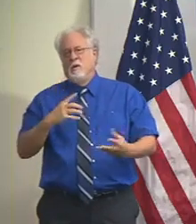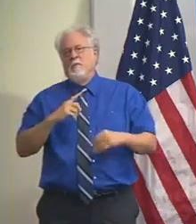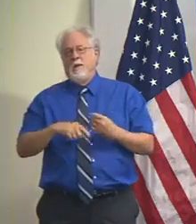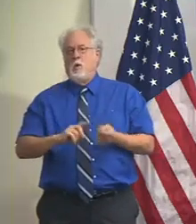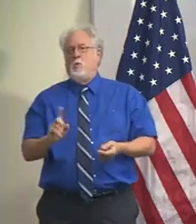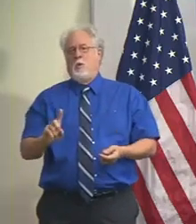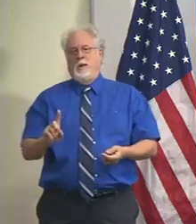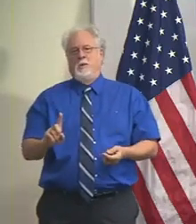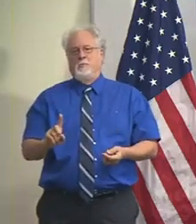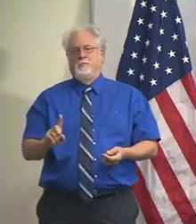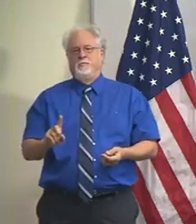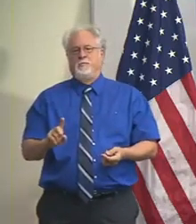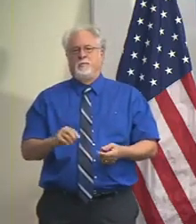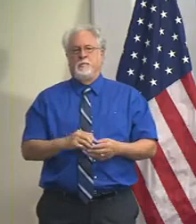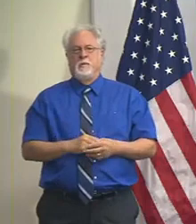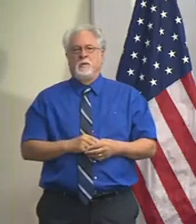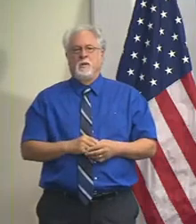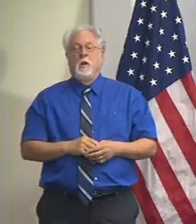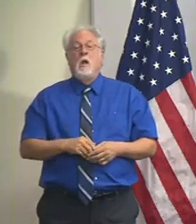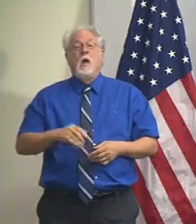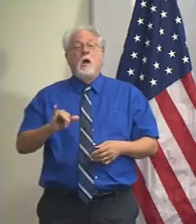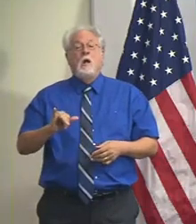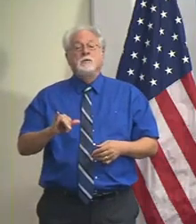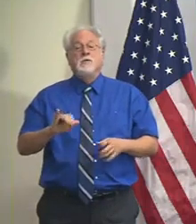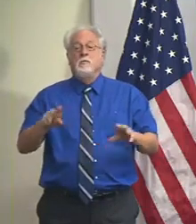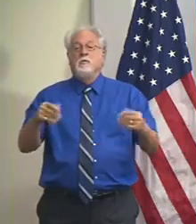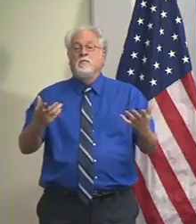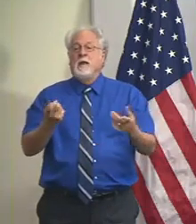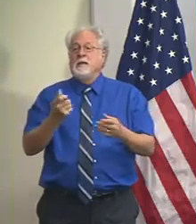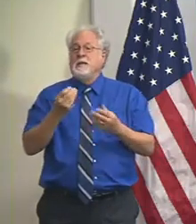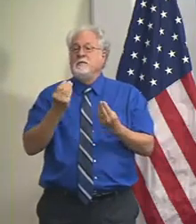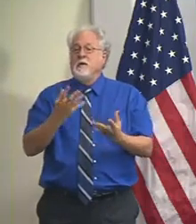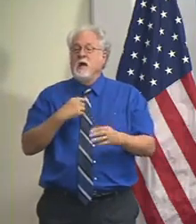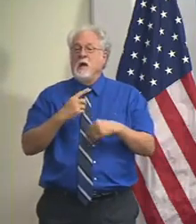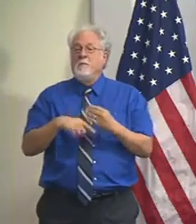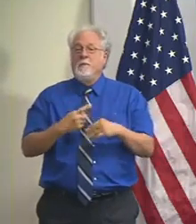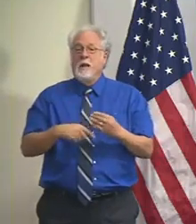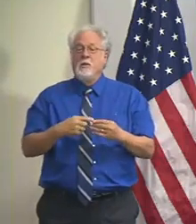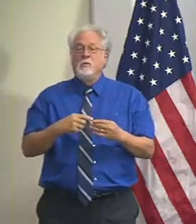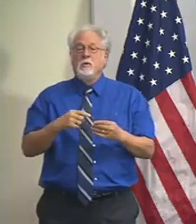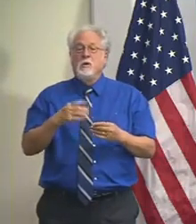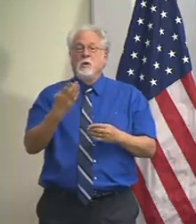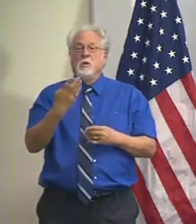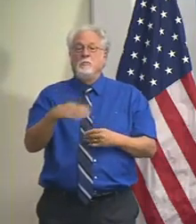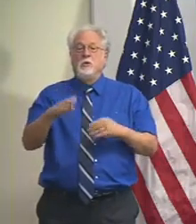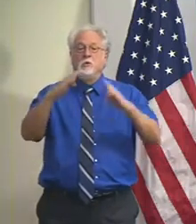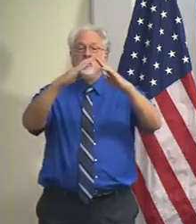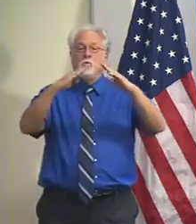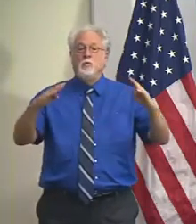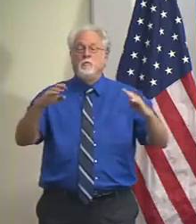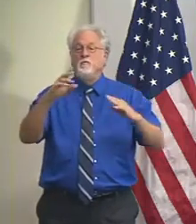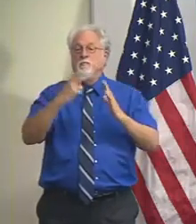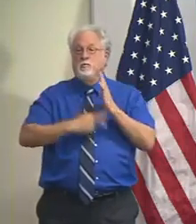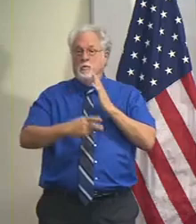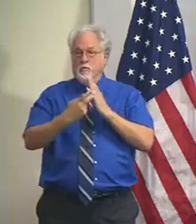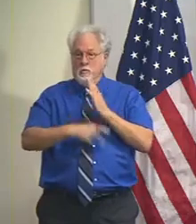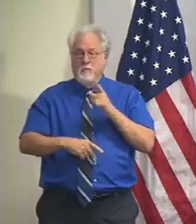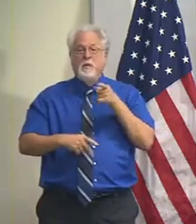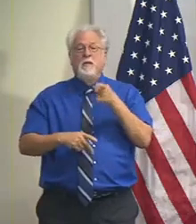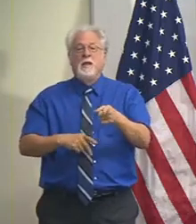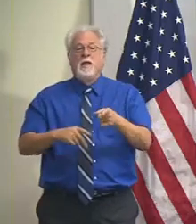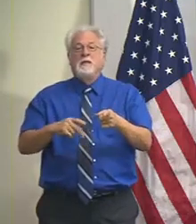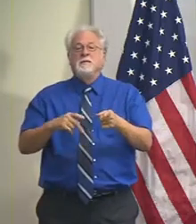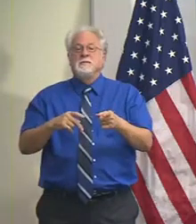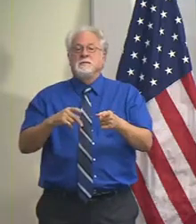where to go. Also want to provide a little information about the Blue Roof program. So this is a